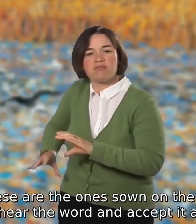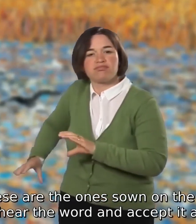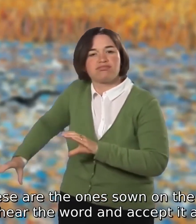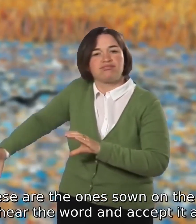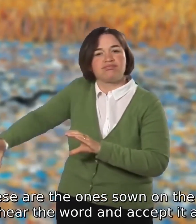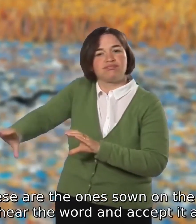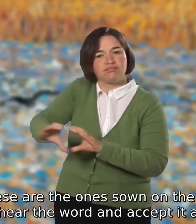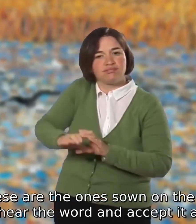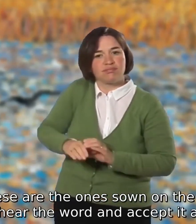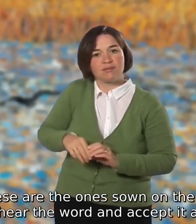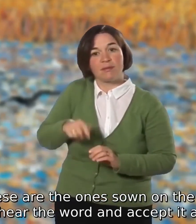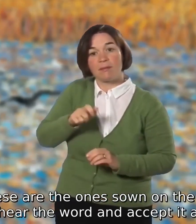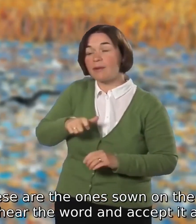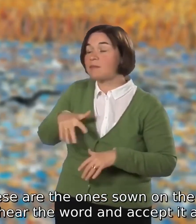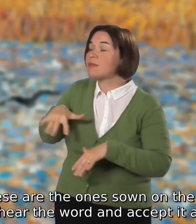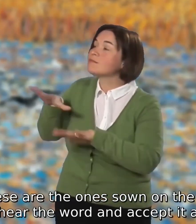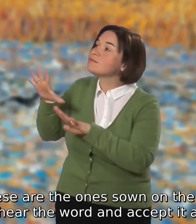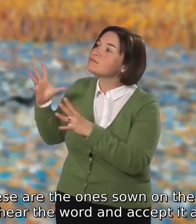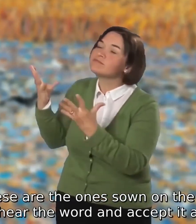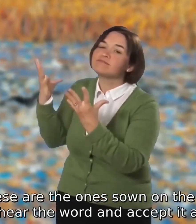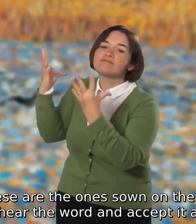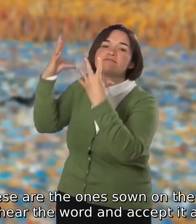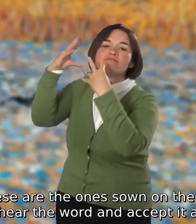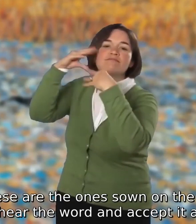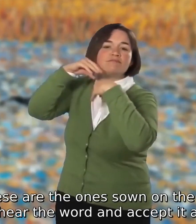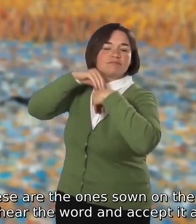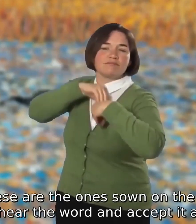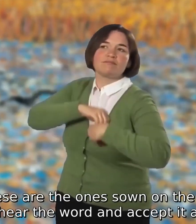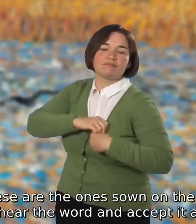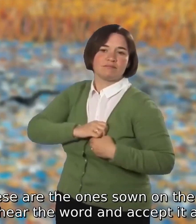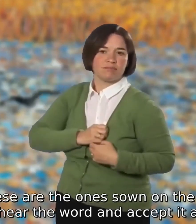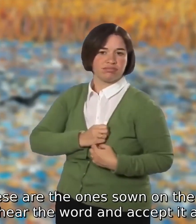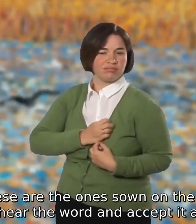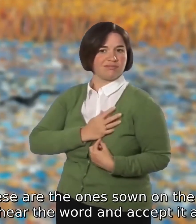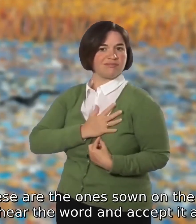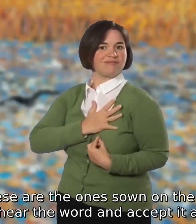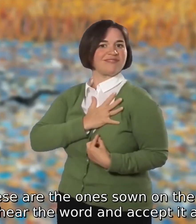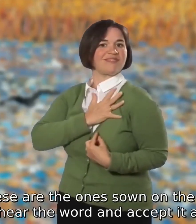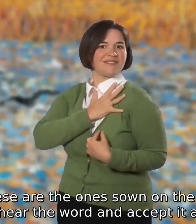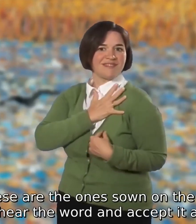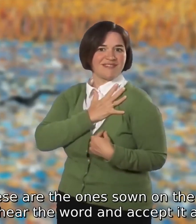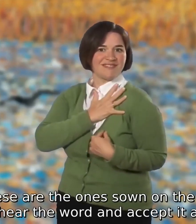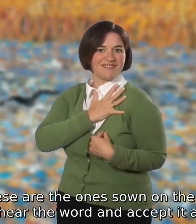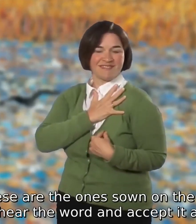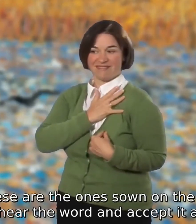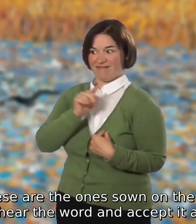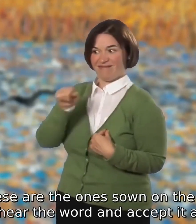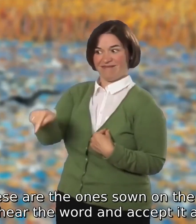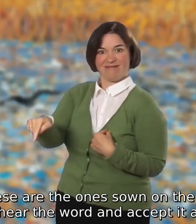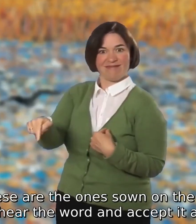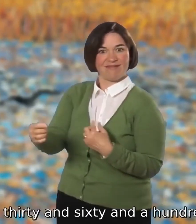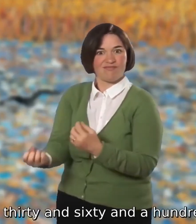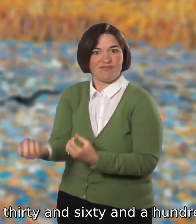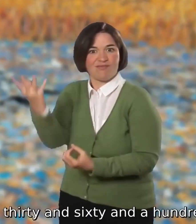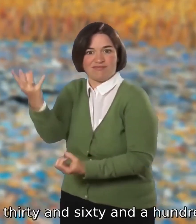And these are the ones sown on the good soil. They hear the word and accept it and bear fruit